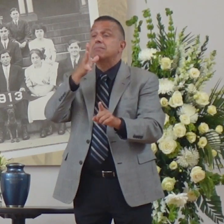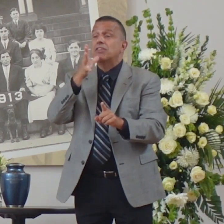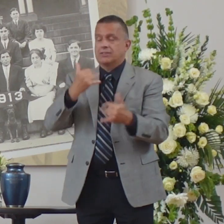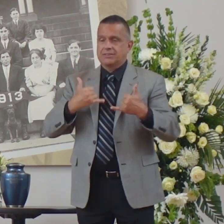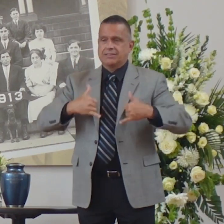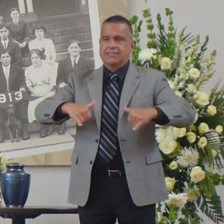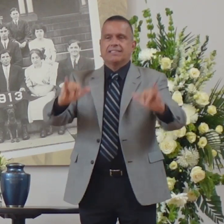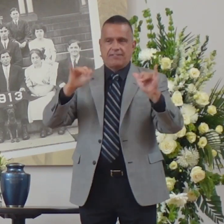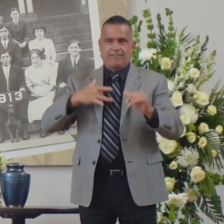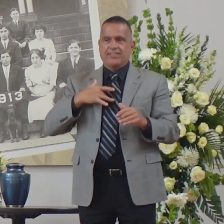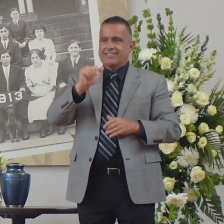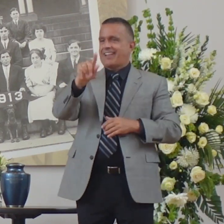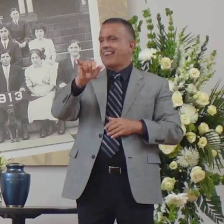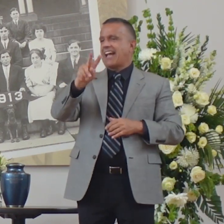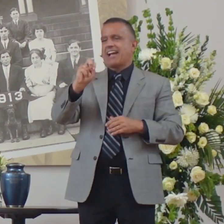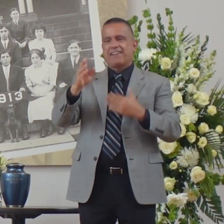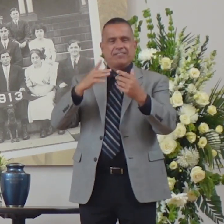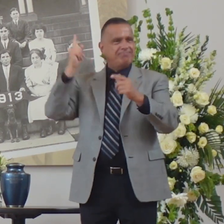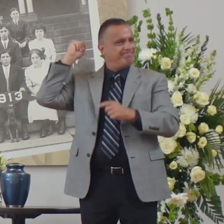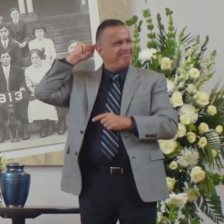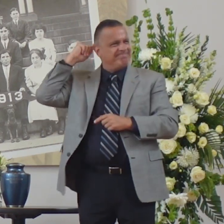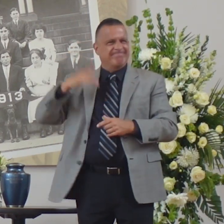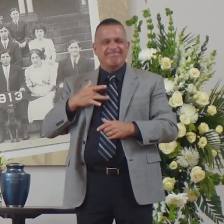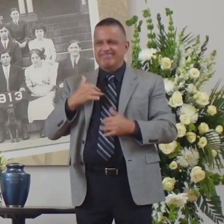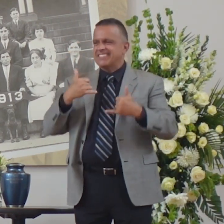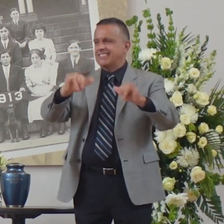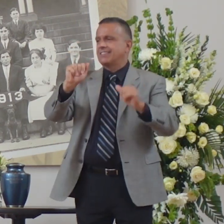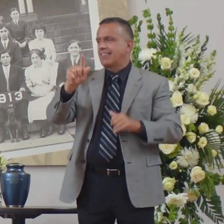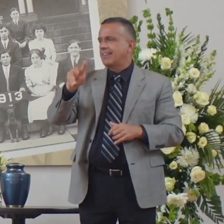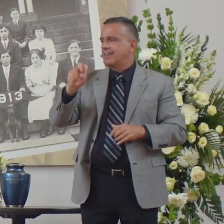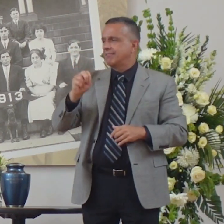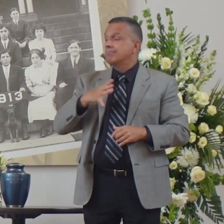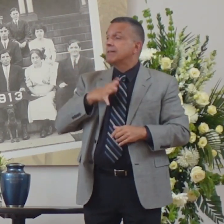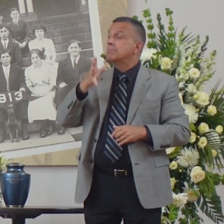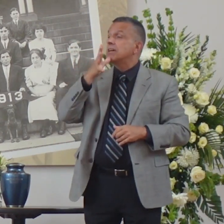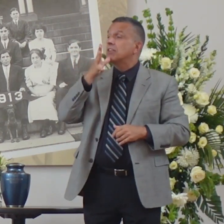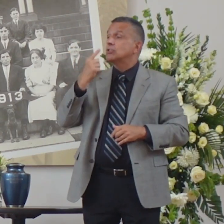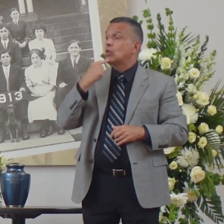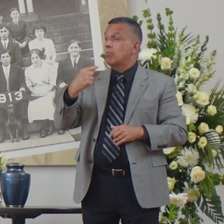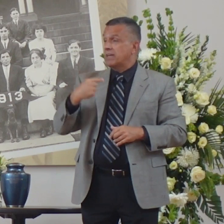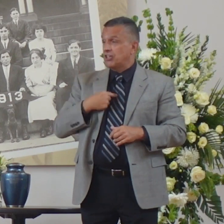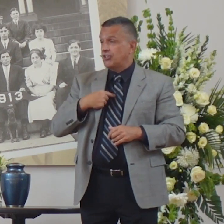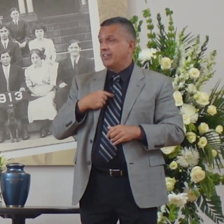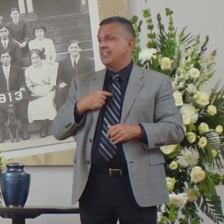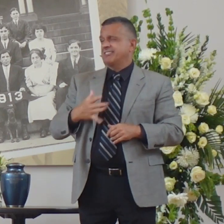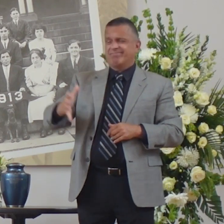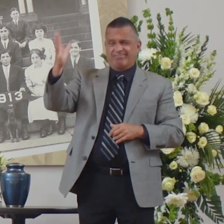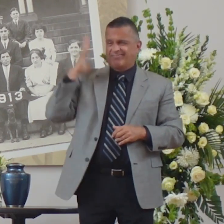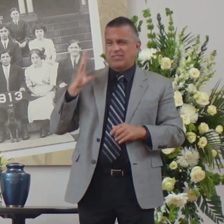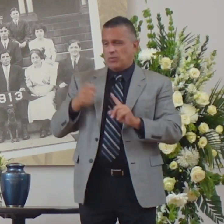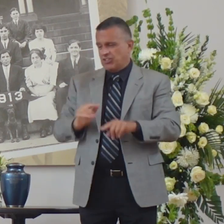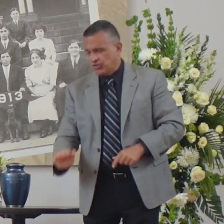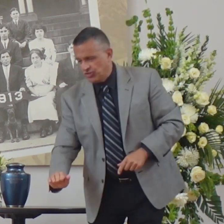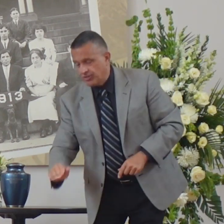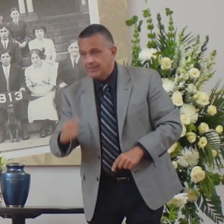My mom told me at a very early age that I could be anything as long as I work for